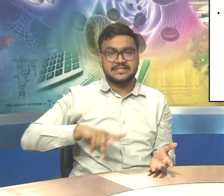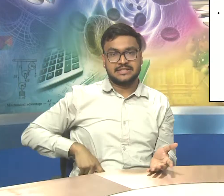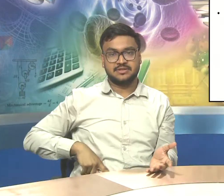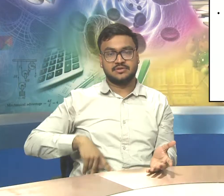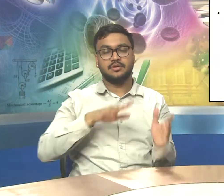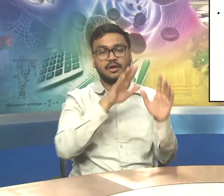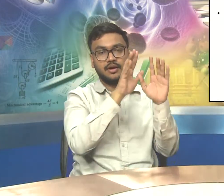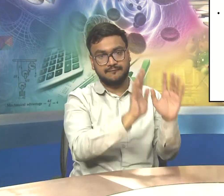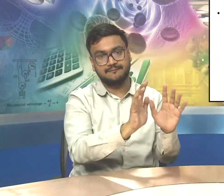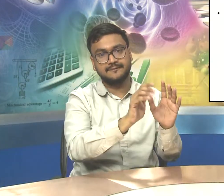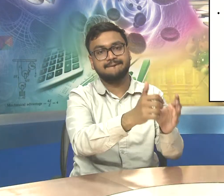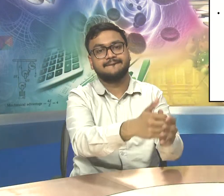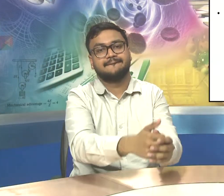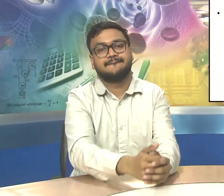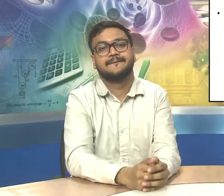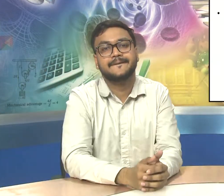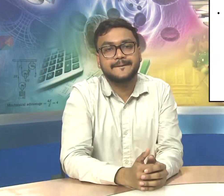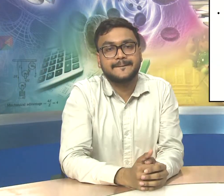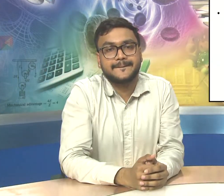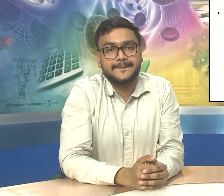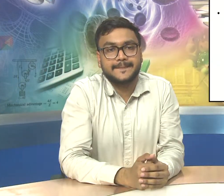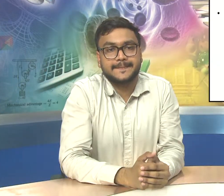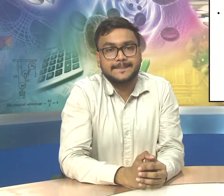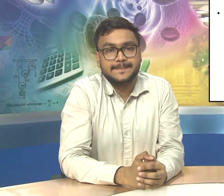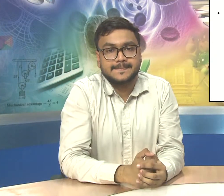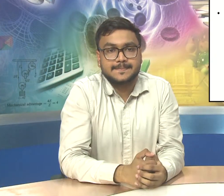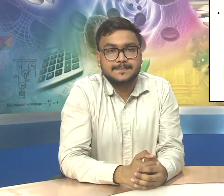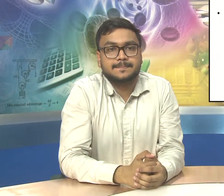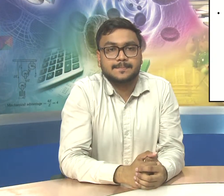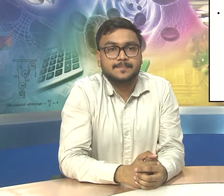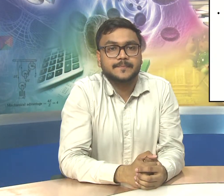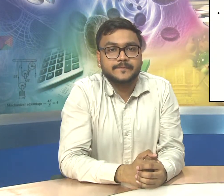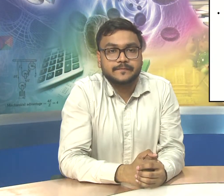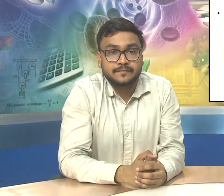with many deaf people in Karnataka.